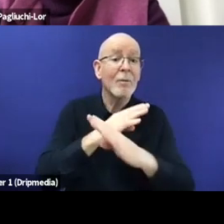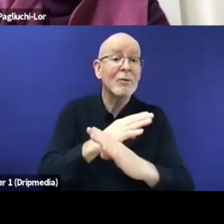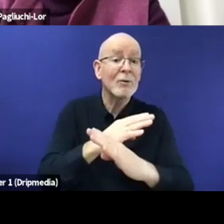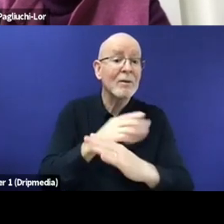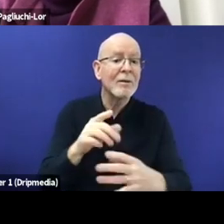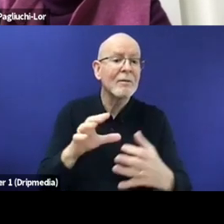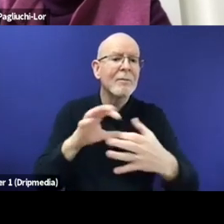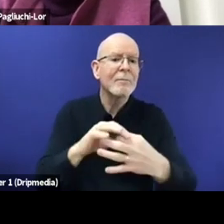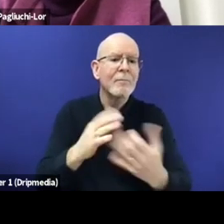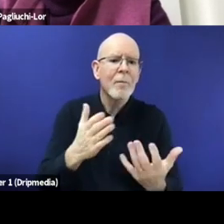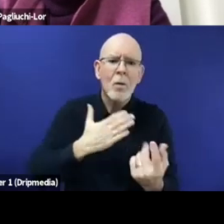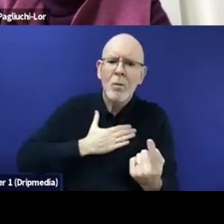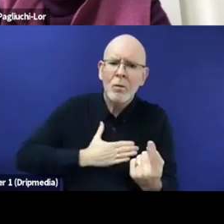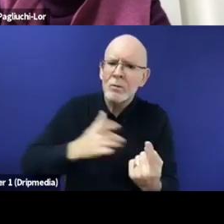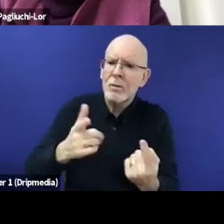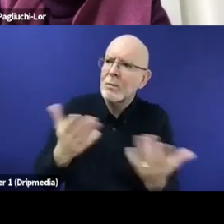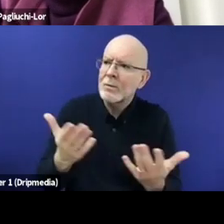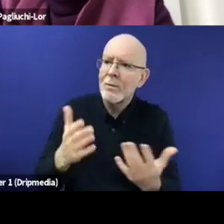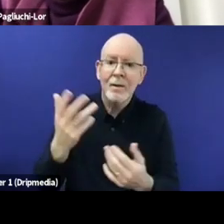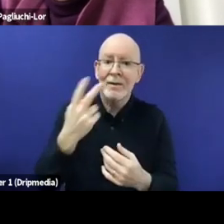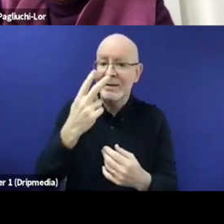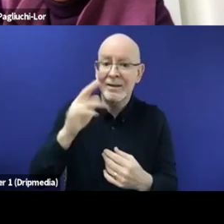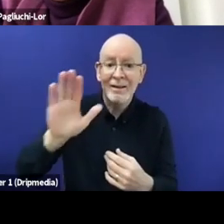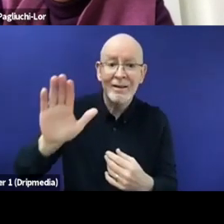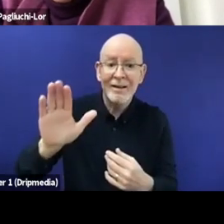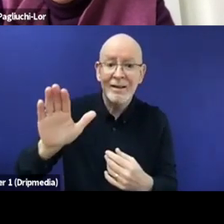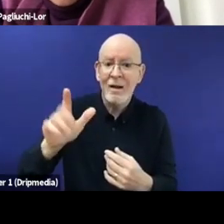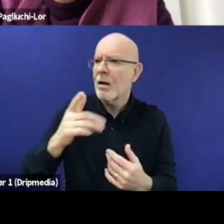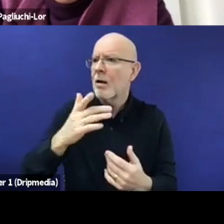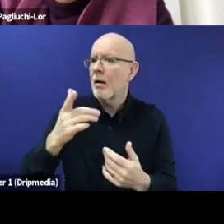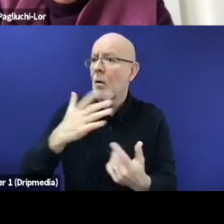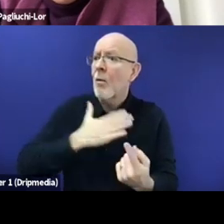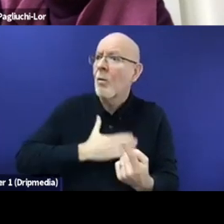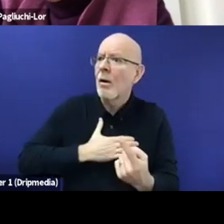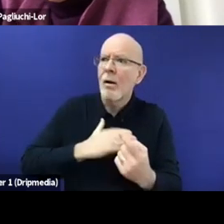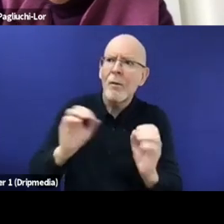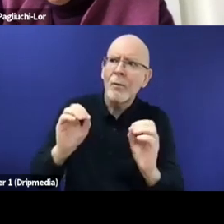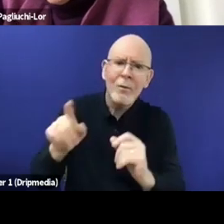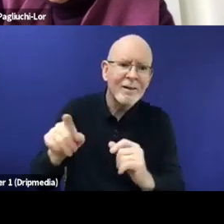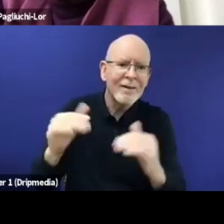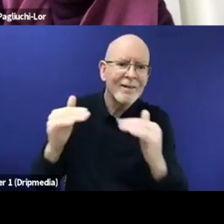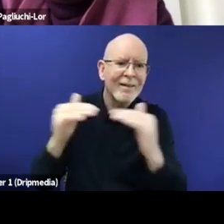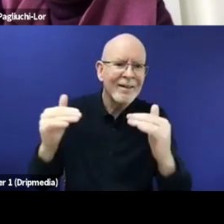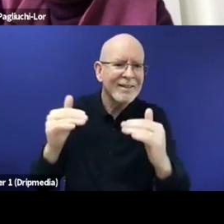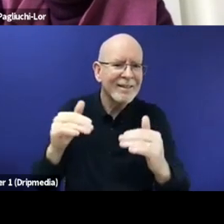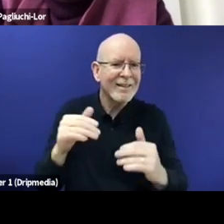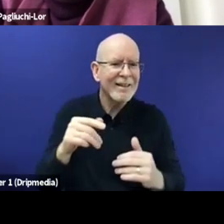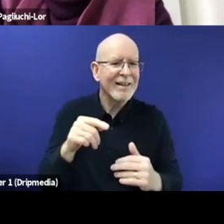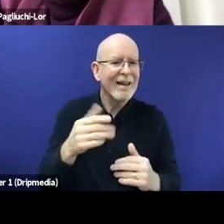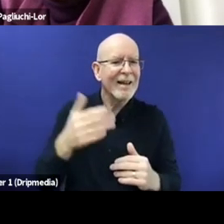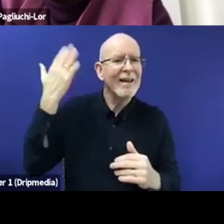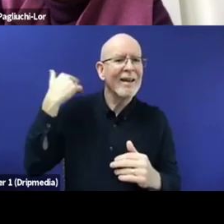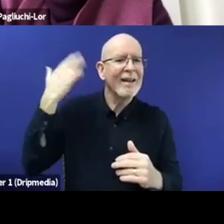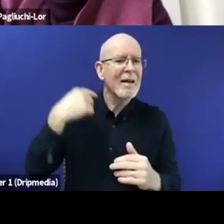US. It was almost an inescapable conversation anywhere. I suspect, however, that was also because they